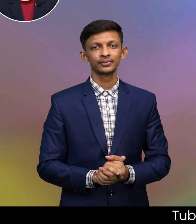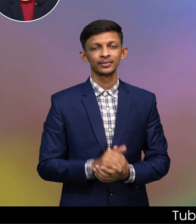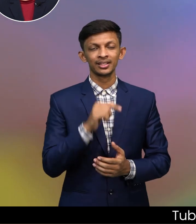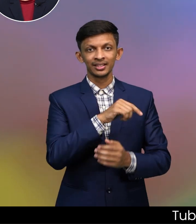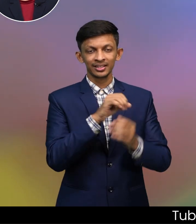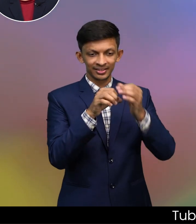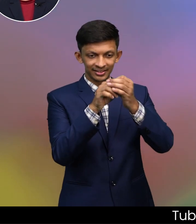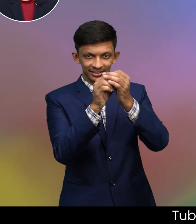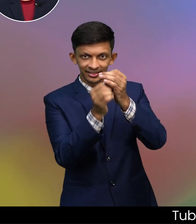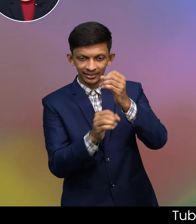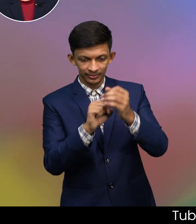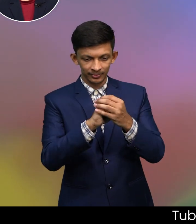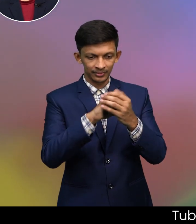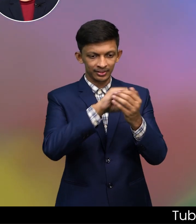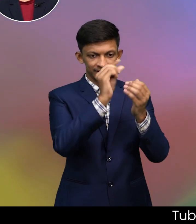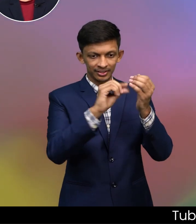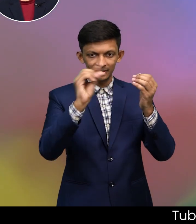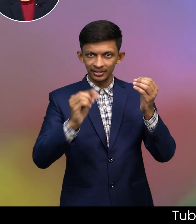concentration of urine,